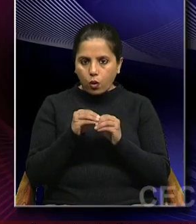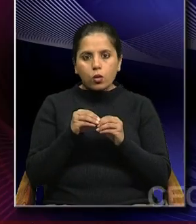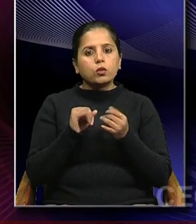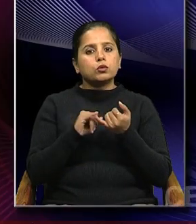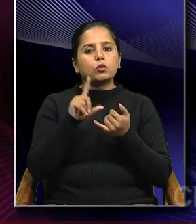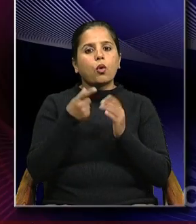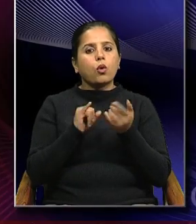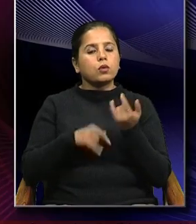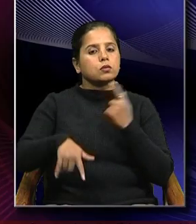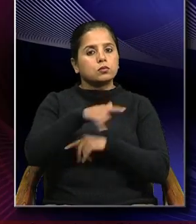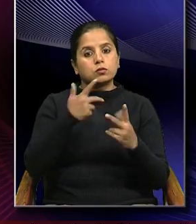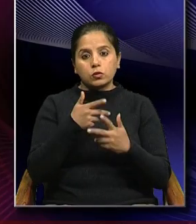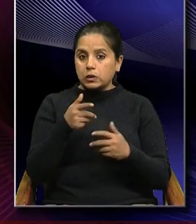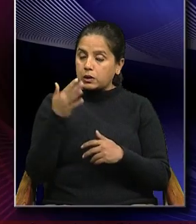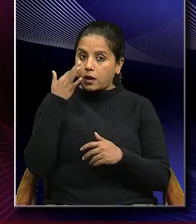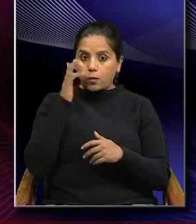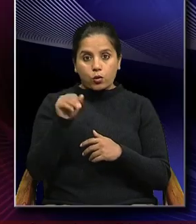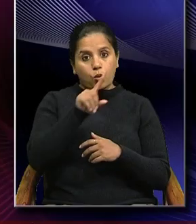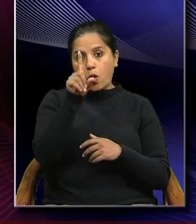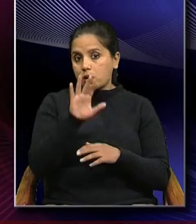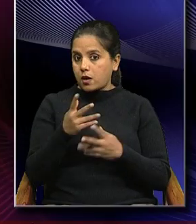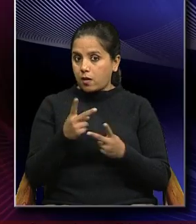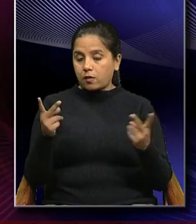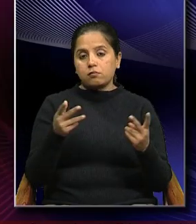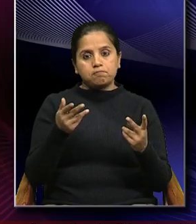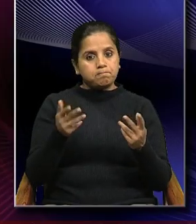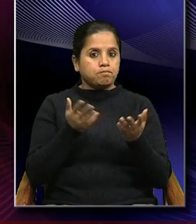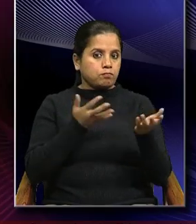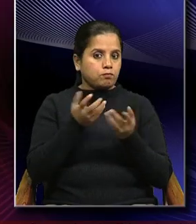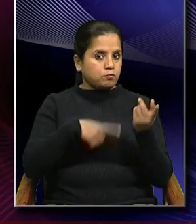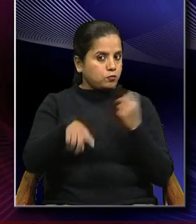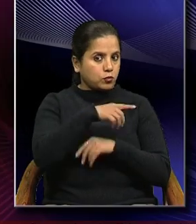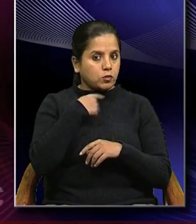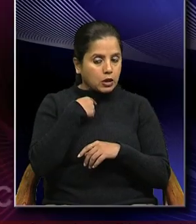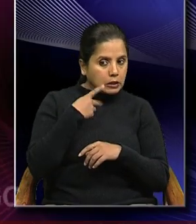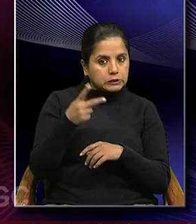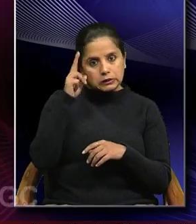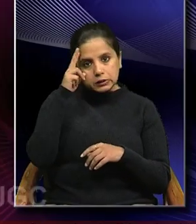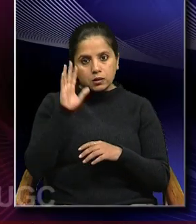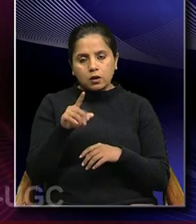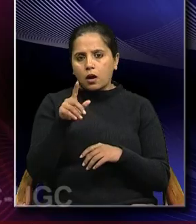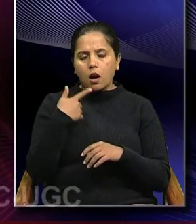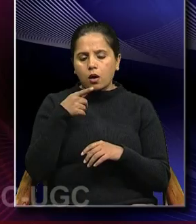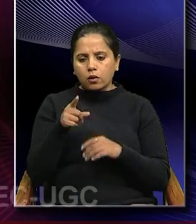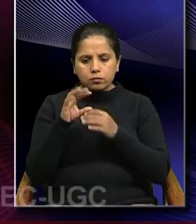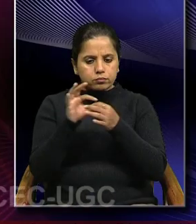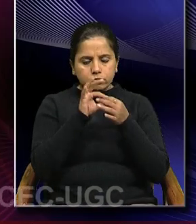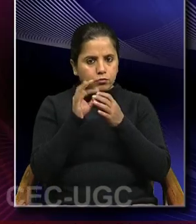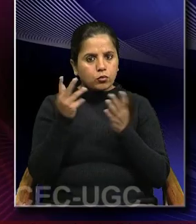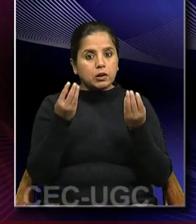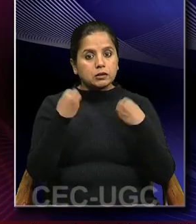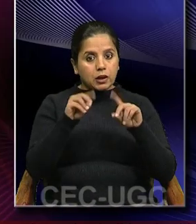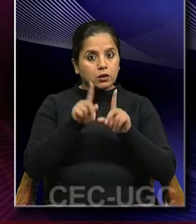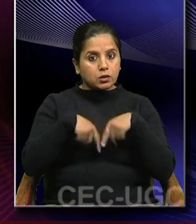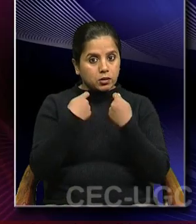is a very important question in front of a marketer. How to synergize them? So, sales team